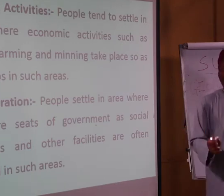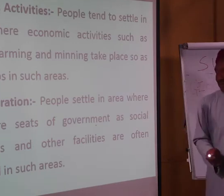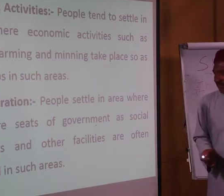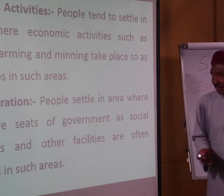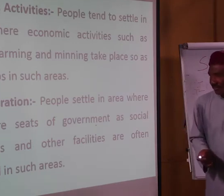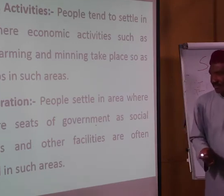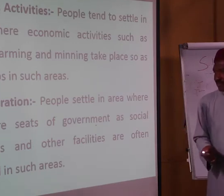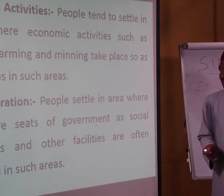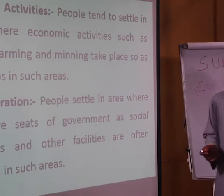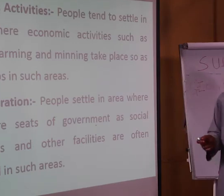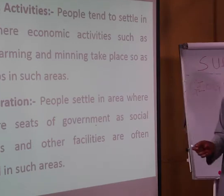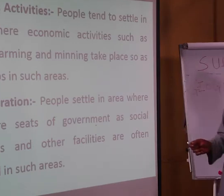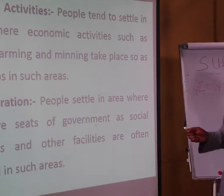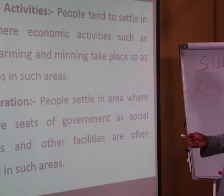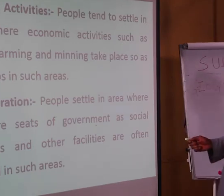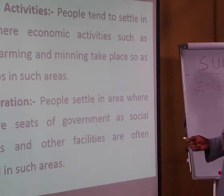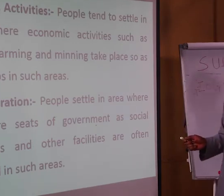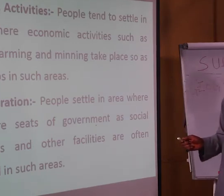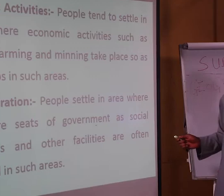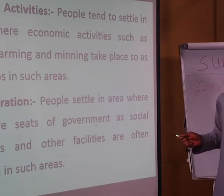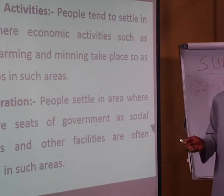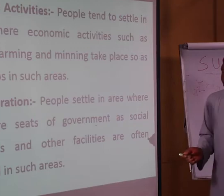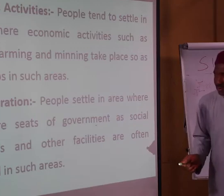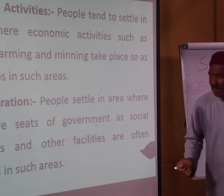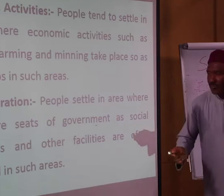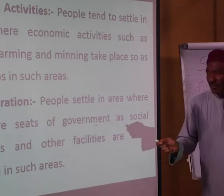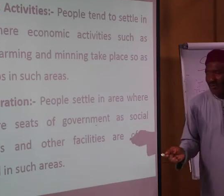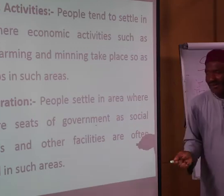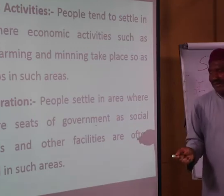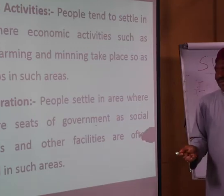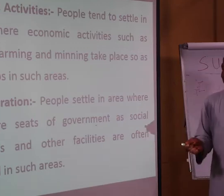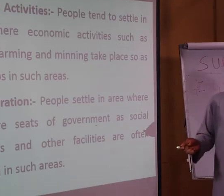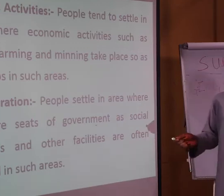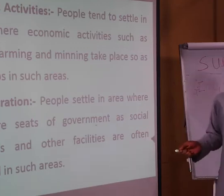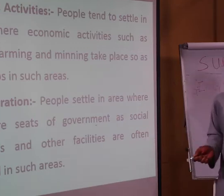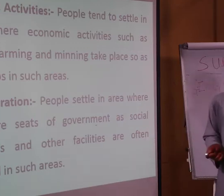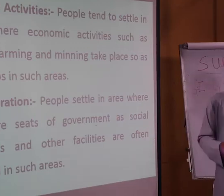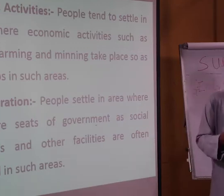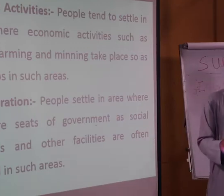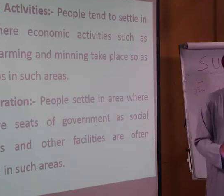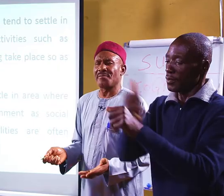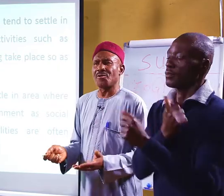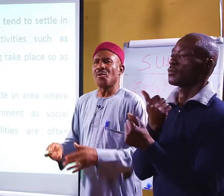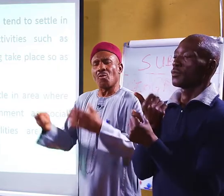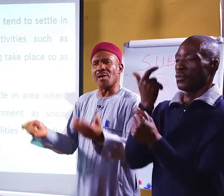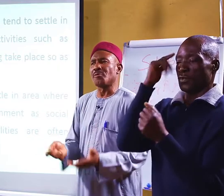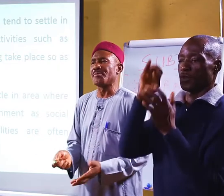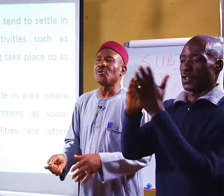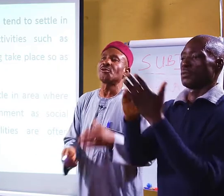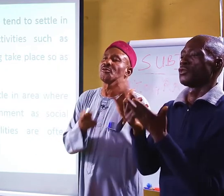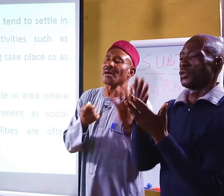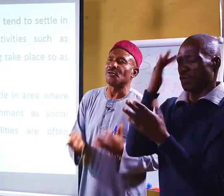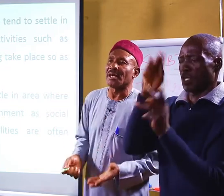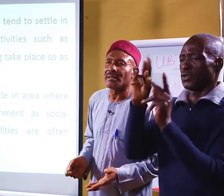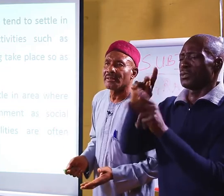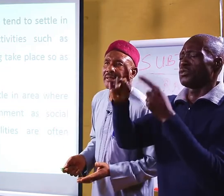will be available, and other facilities are often provided in such area. For example, why do people